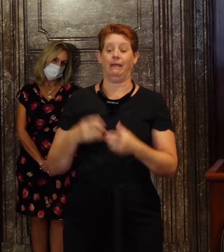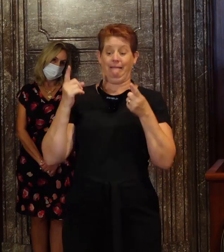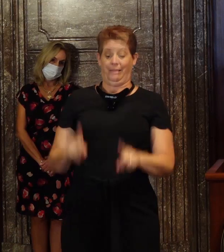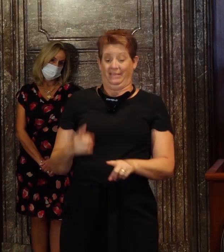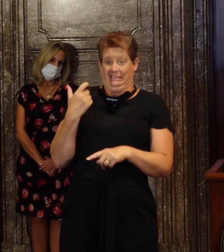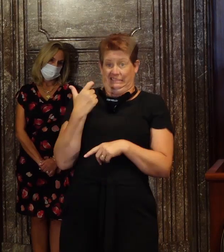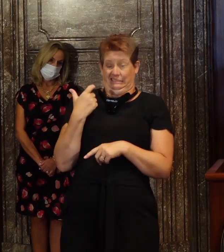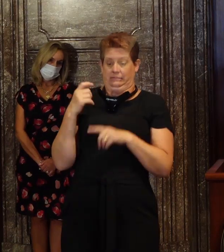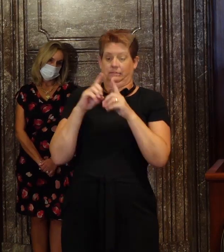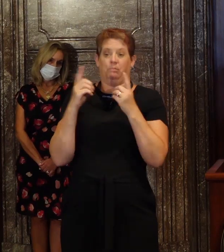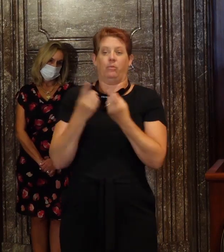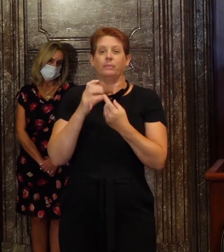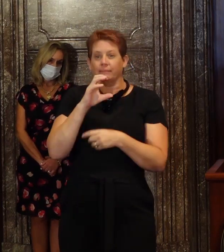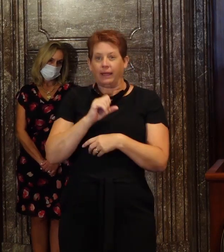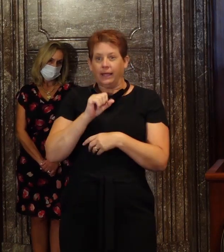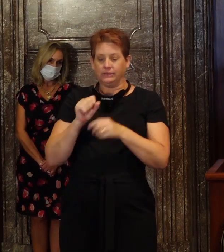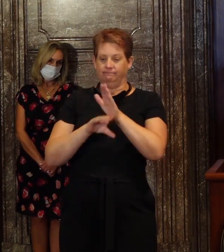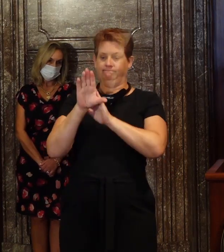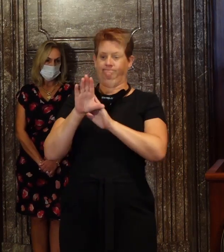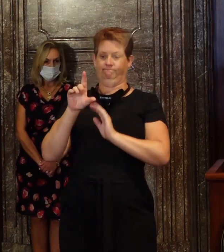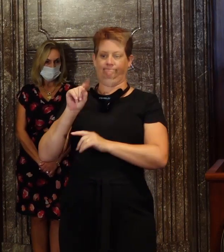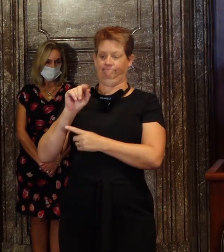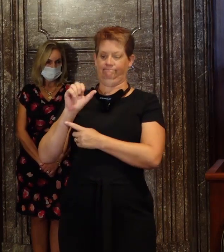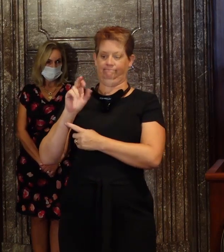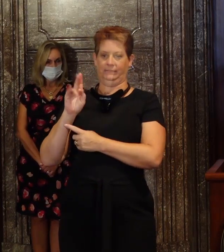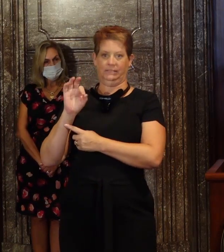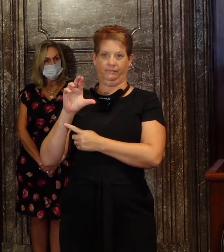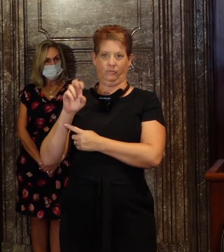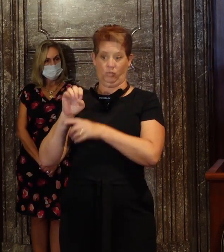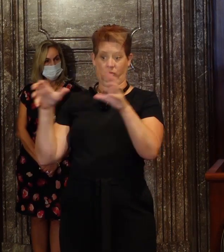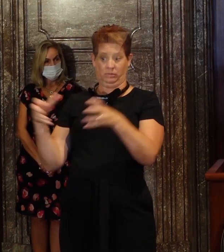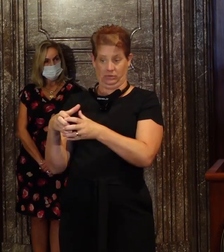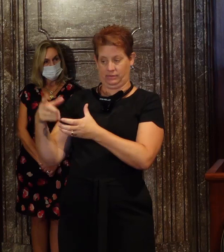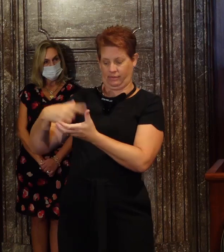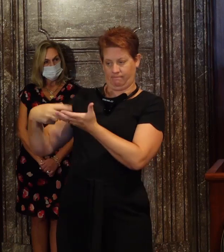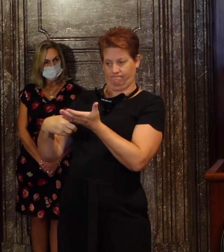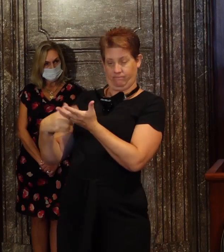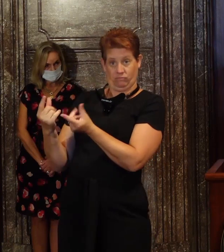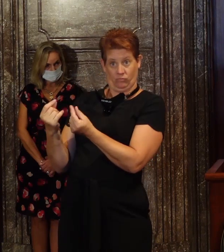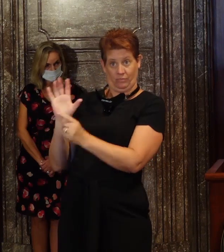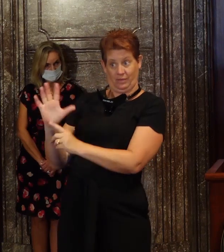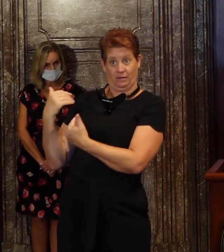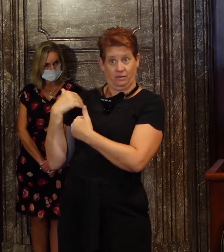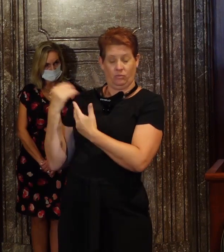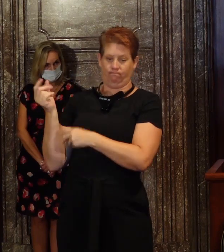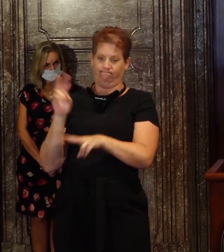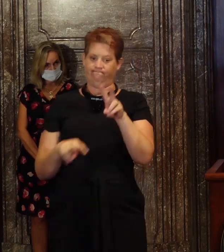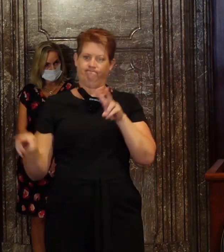Aging created a working task force. As visitation resumes, they will be monitoring this